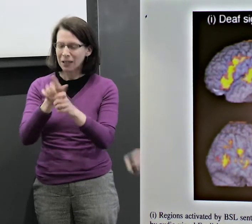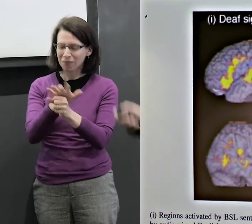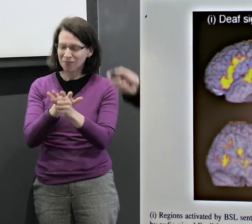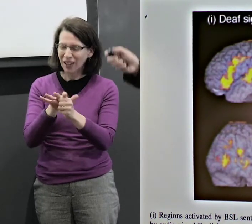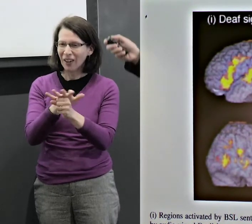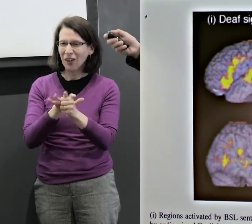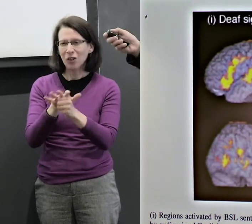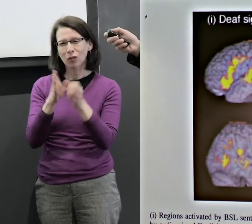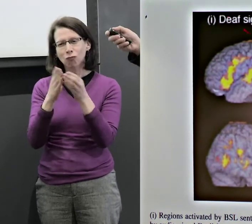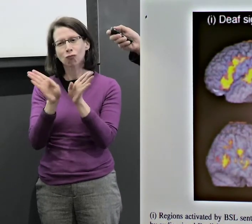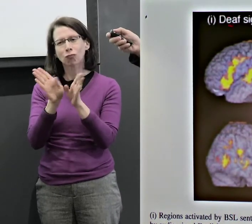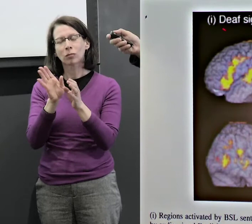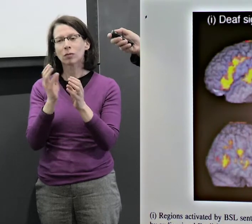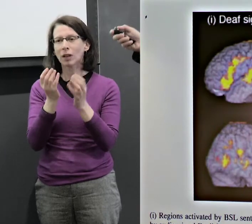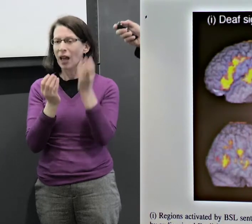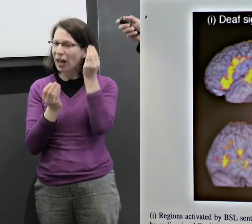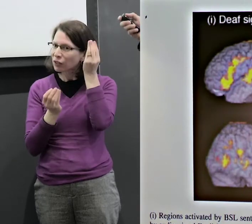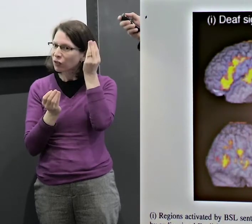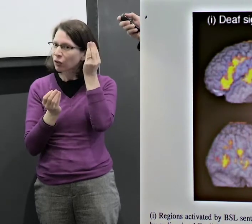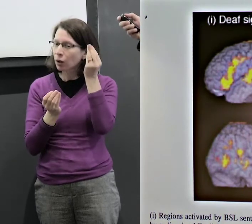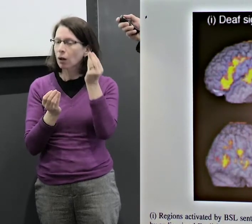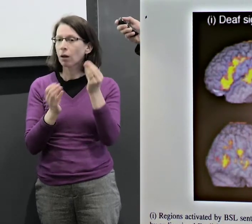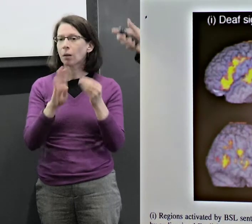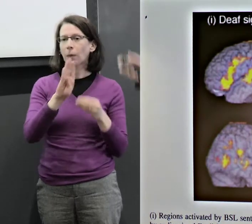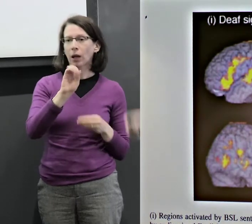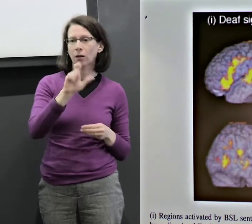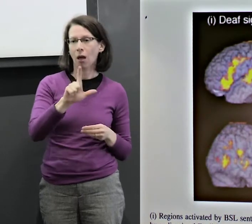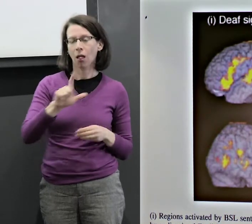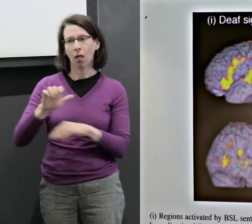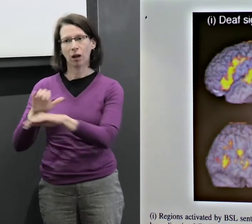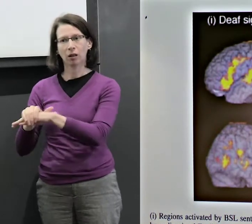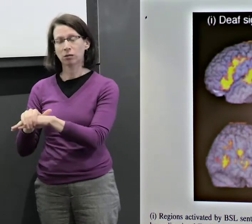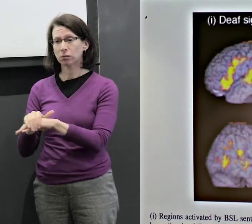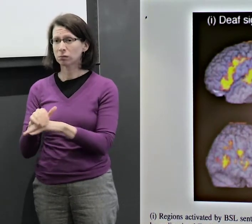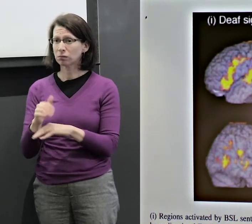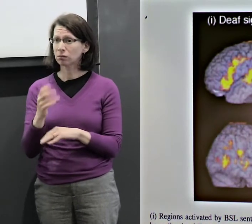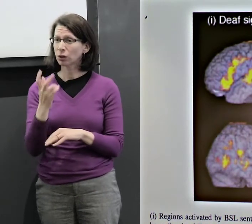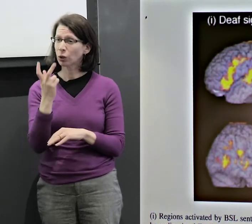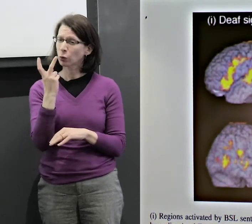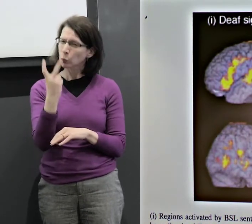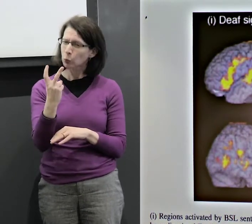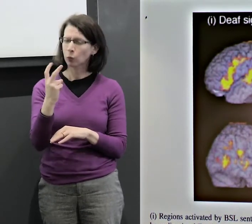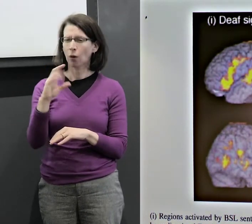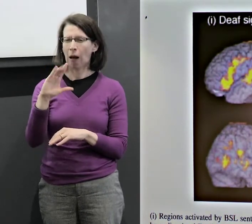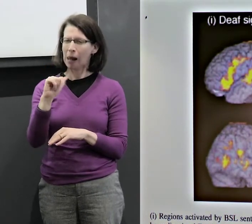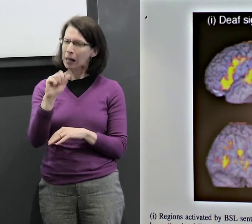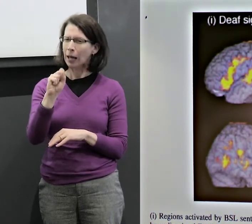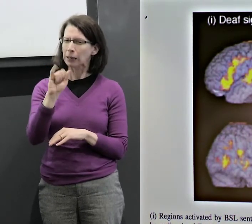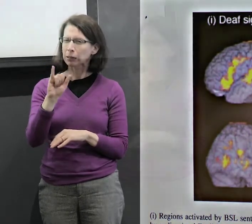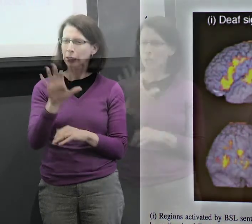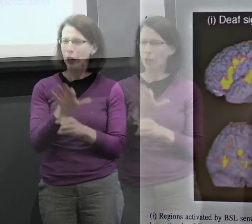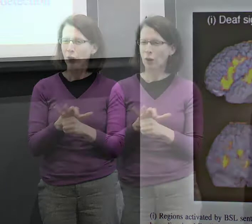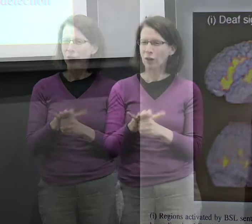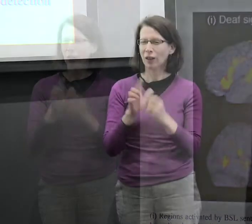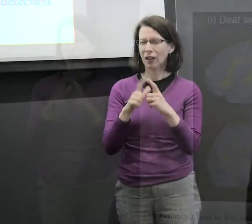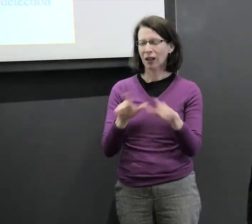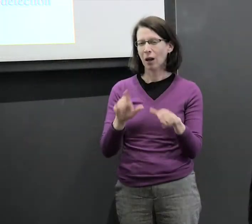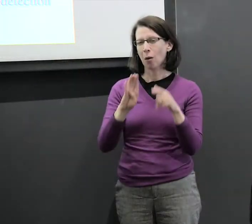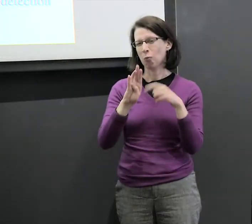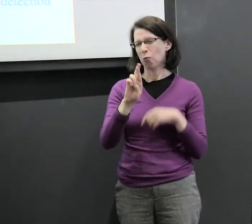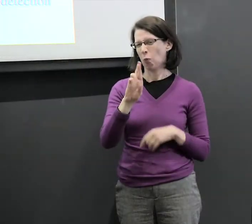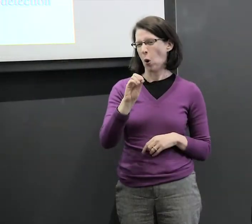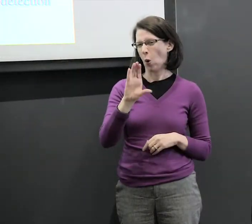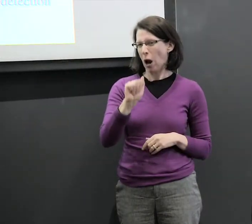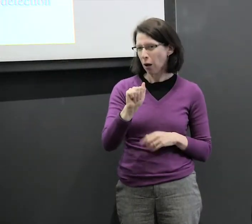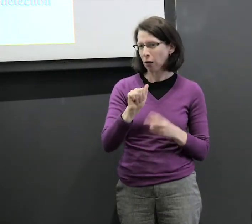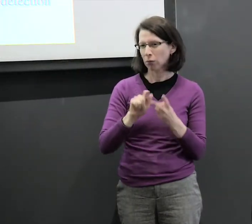activated, specifically by British Sign Language and by English. These are the two classic areas of language, Broca's area